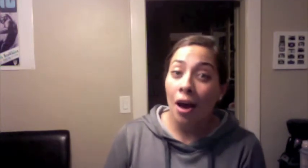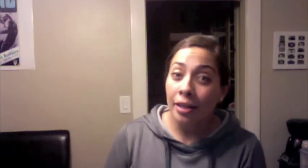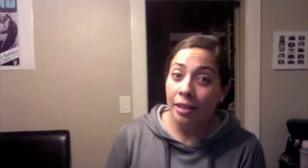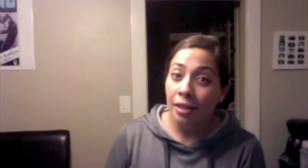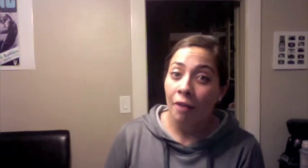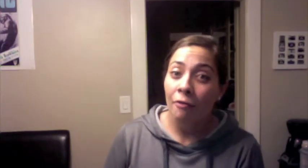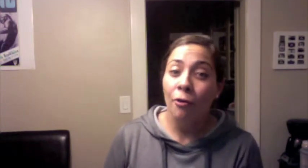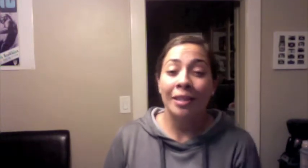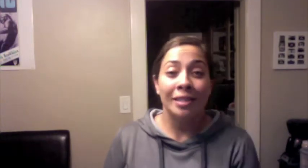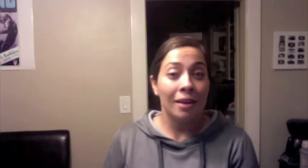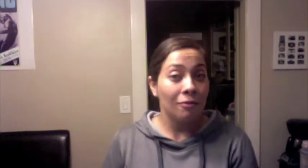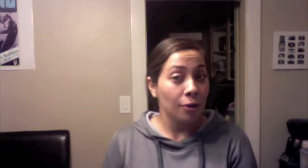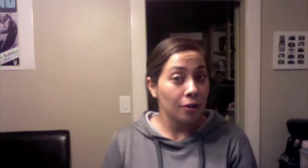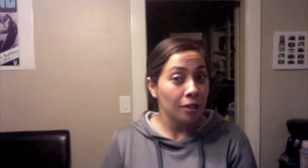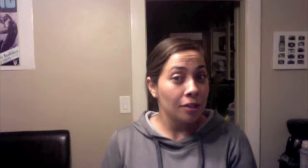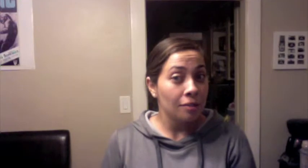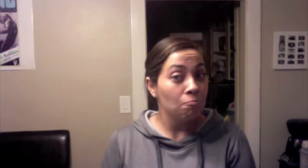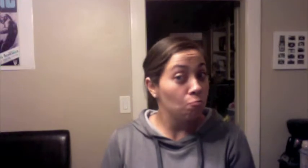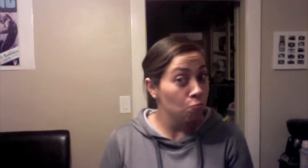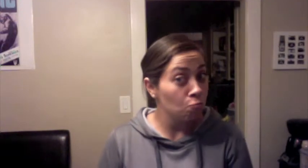not friends at first.